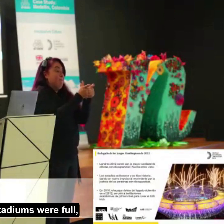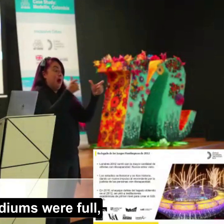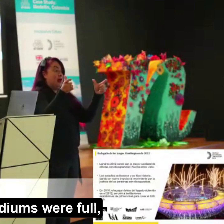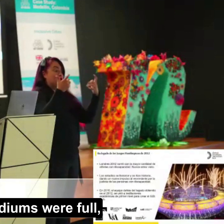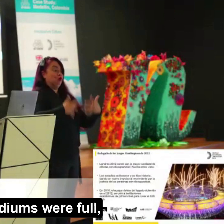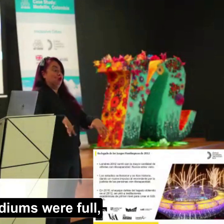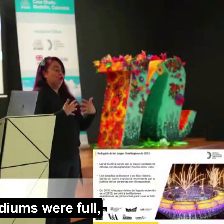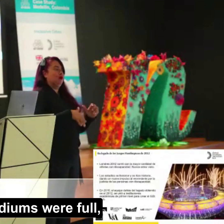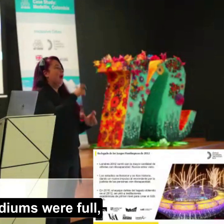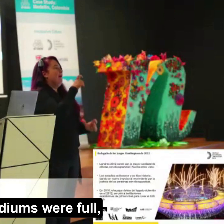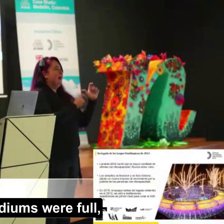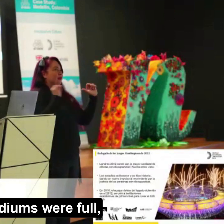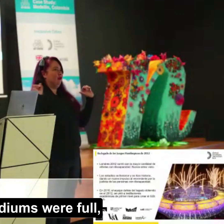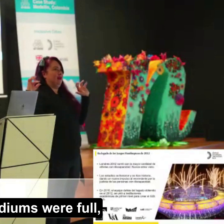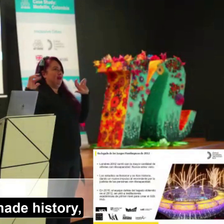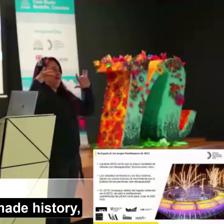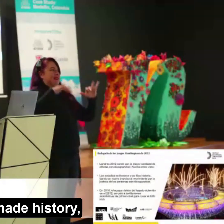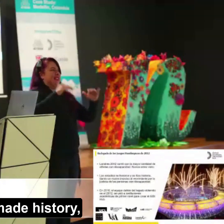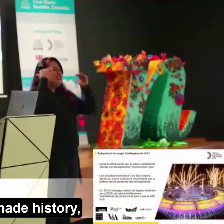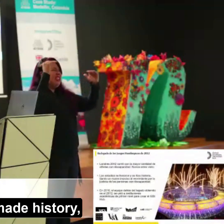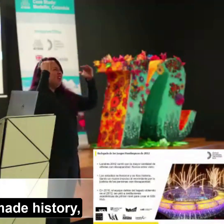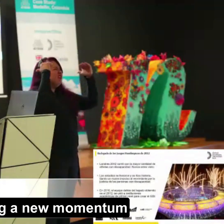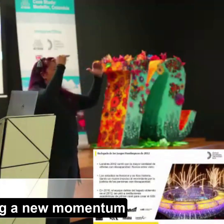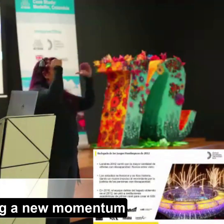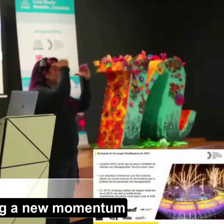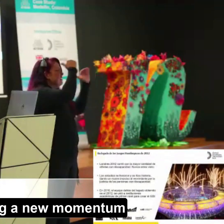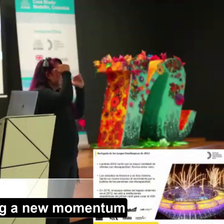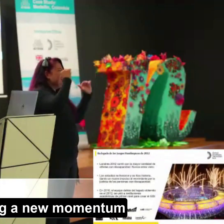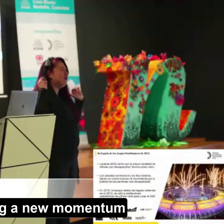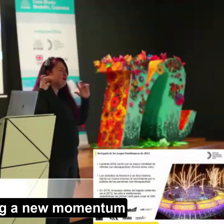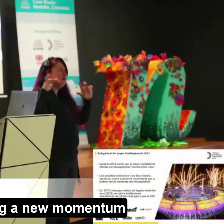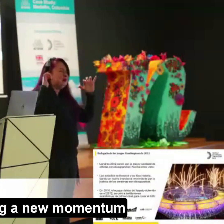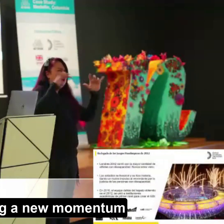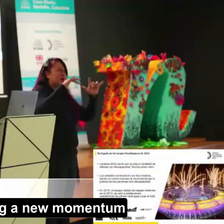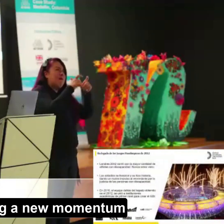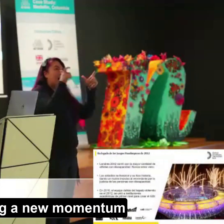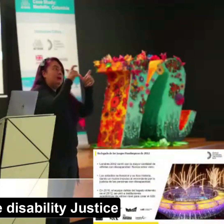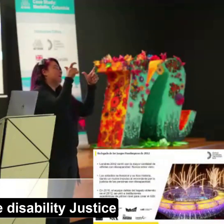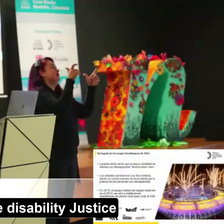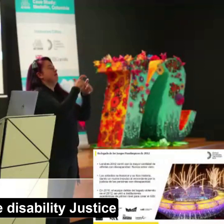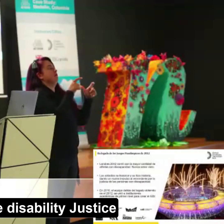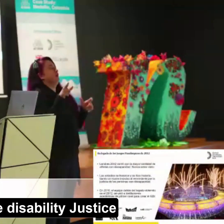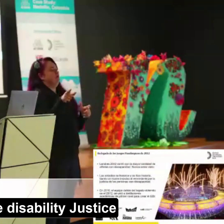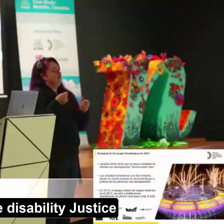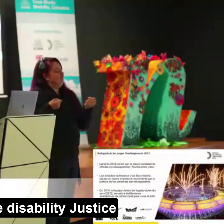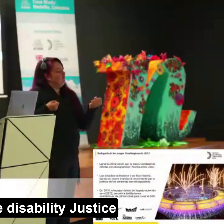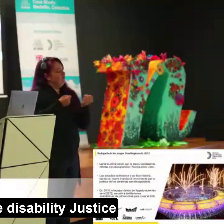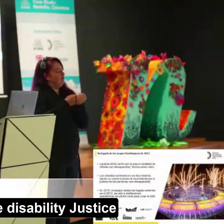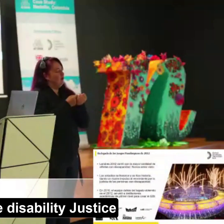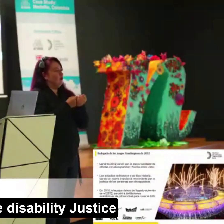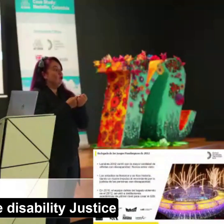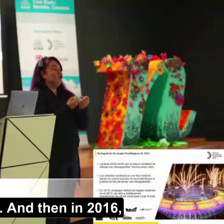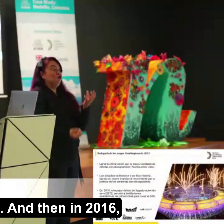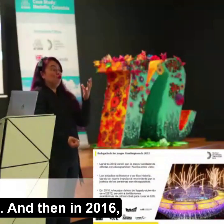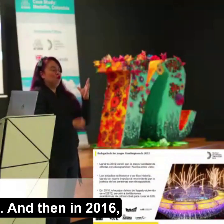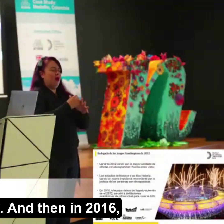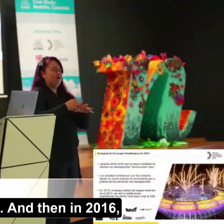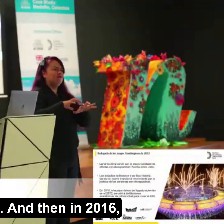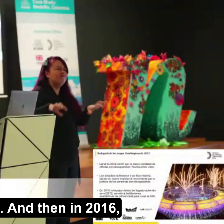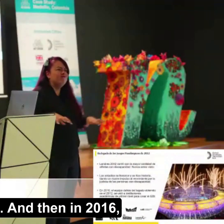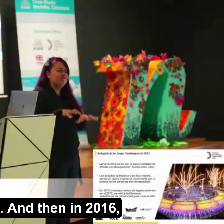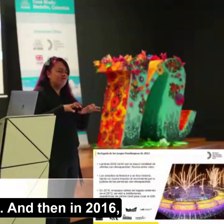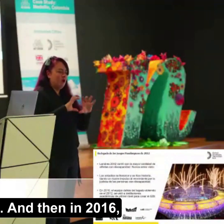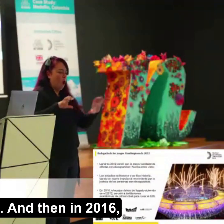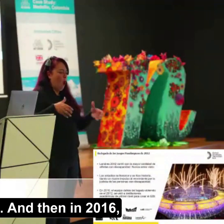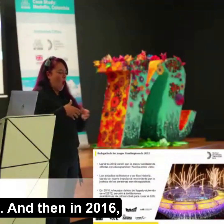ever before. The stadiums were full. We made history, sparking a new momentum across the disability justice